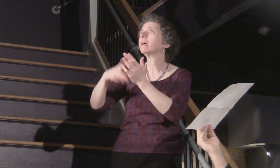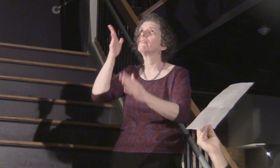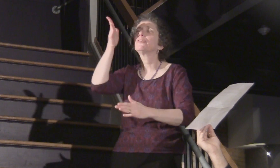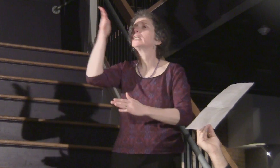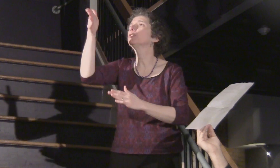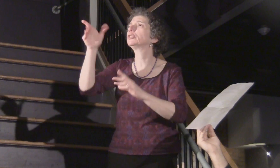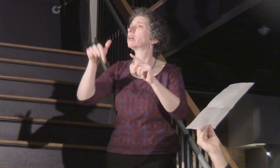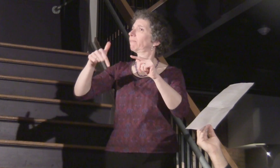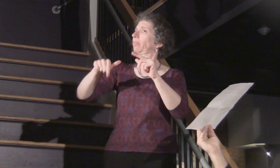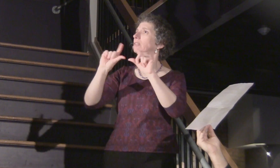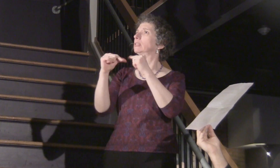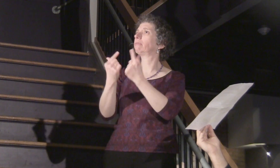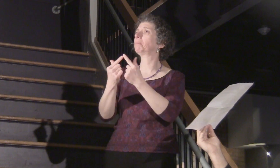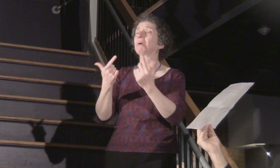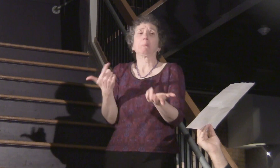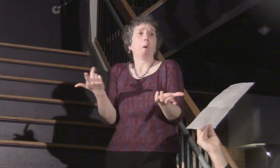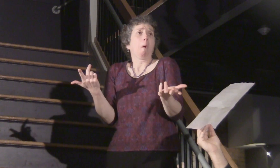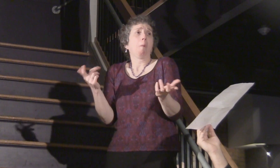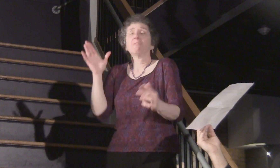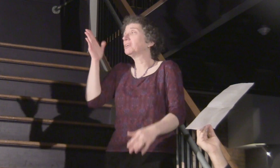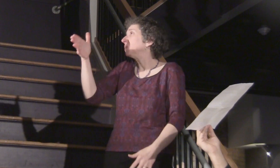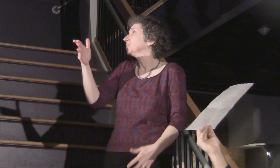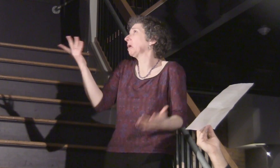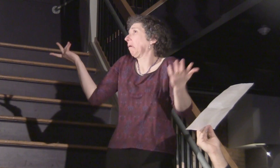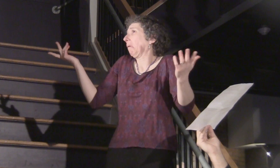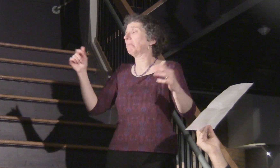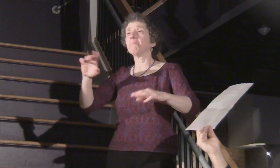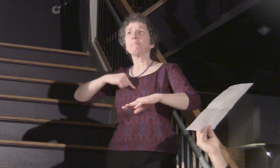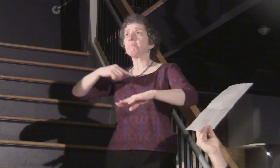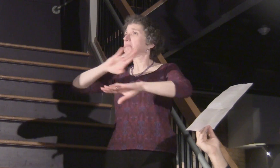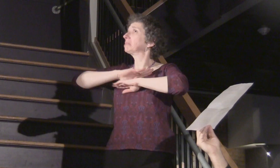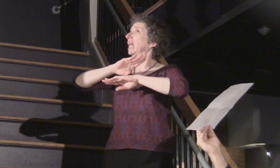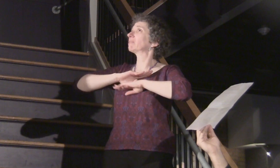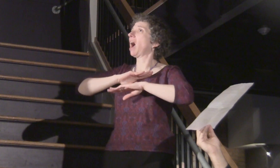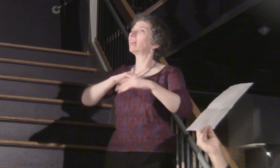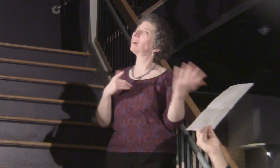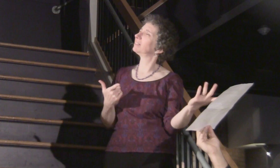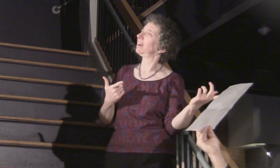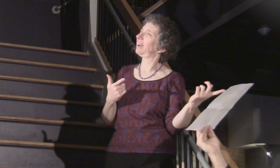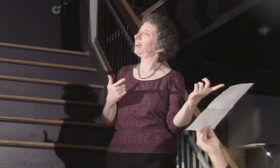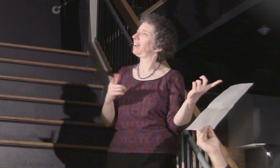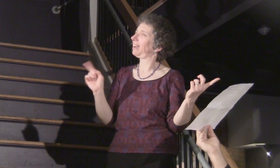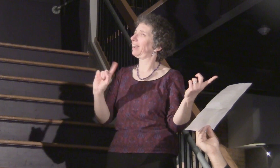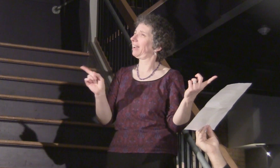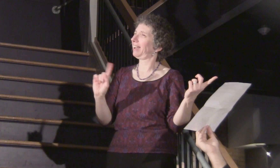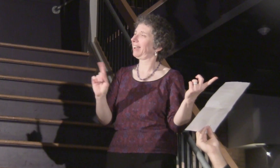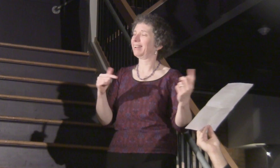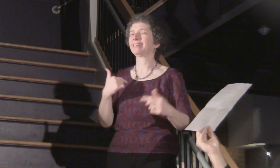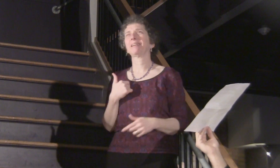talk about the future of this group. And I said, the future? Well, I'm satisfied. And he said,